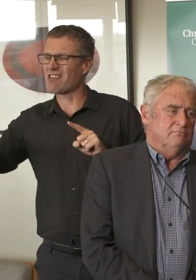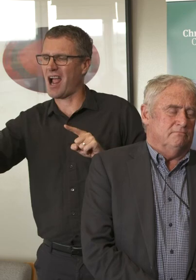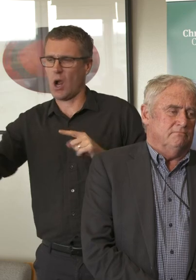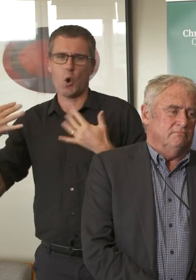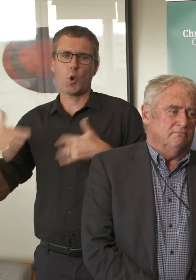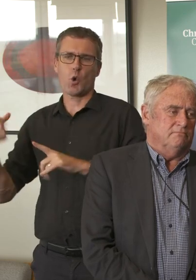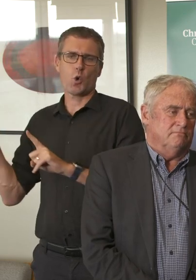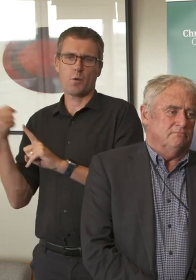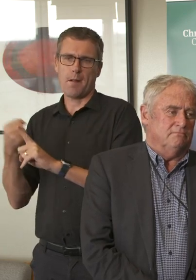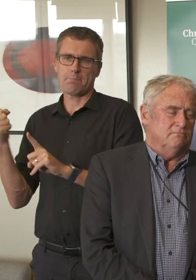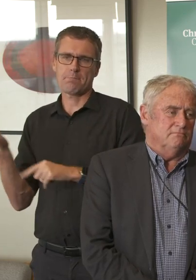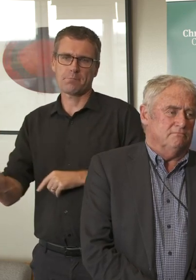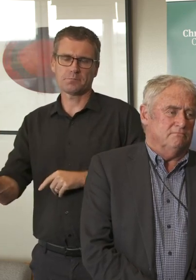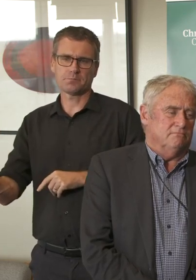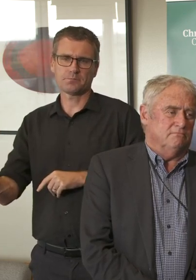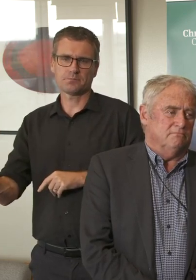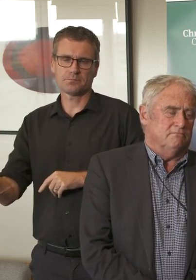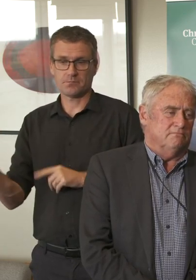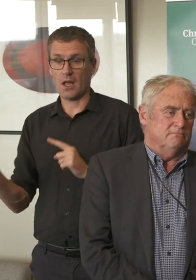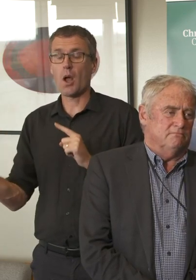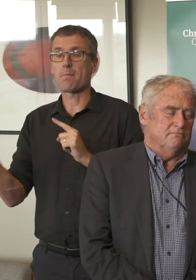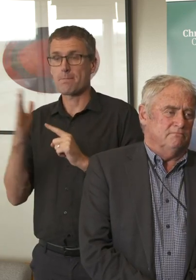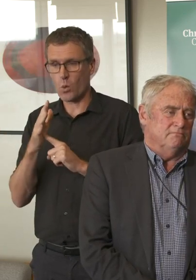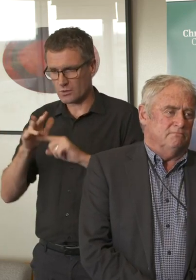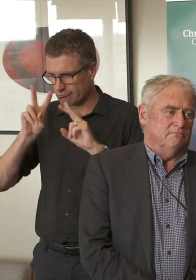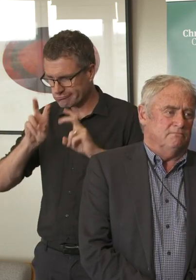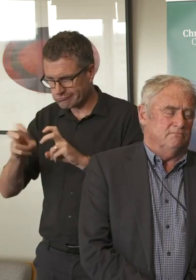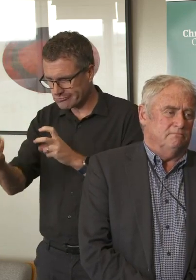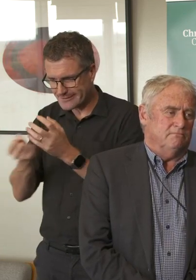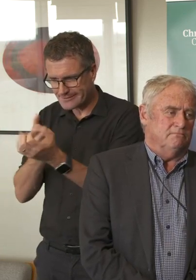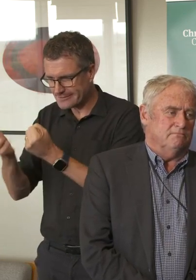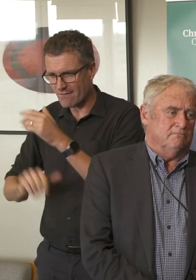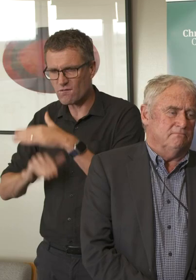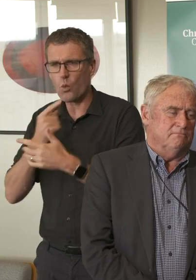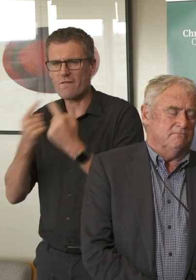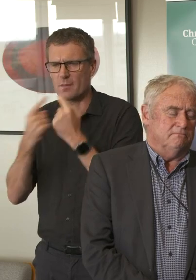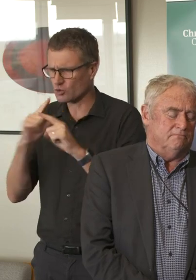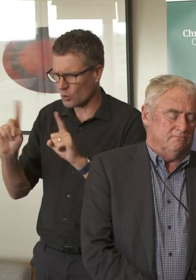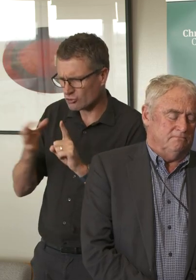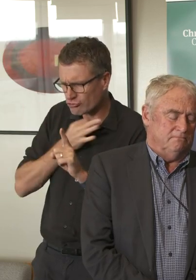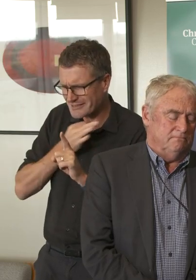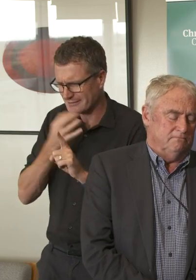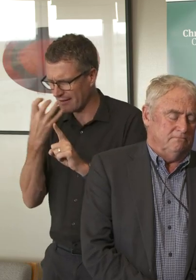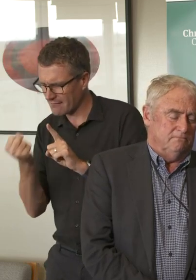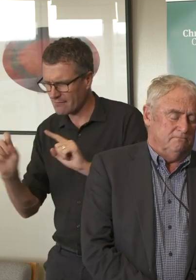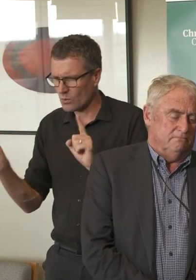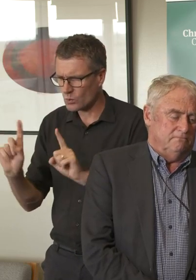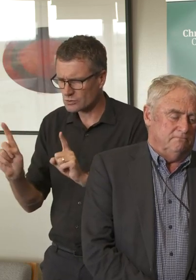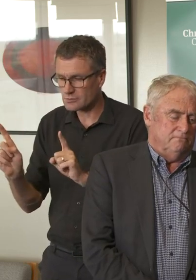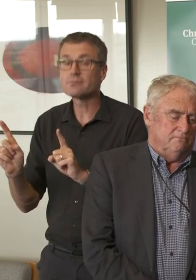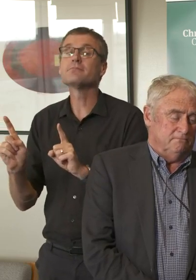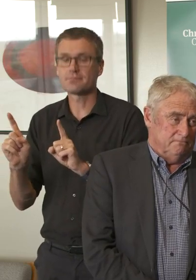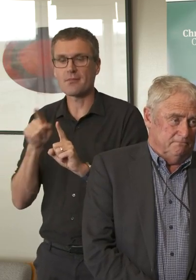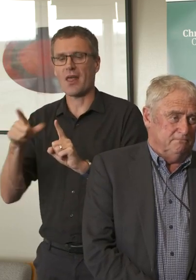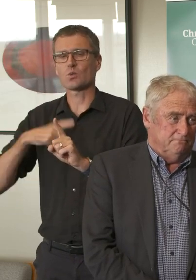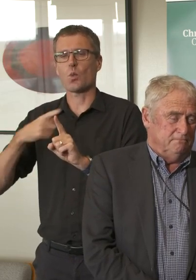and it's important that all the information is collected and understood in terms of what the risks are, and so there's been a decision to